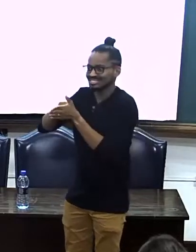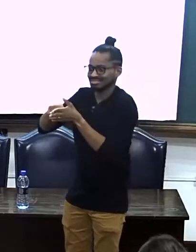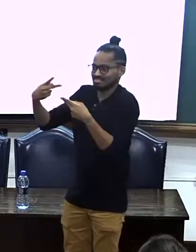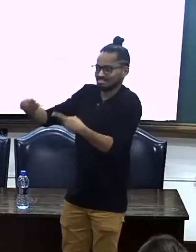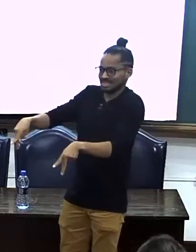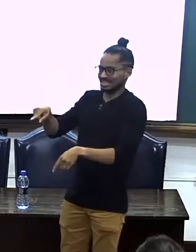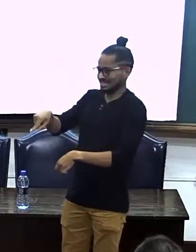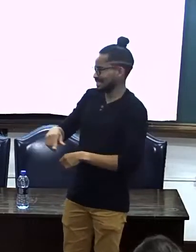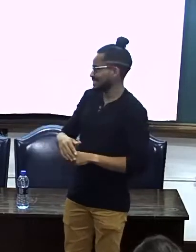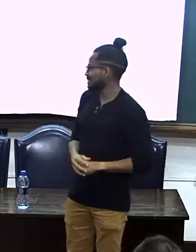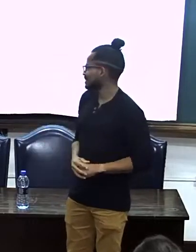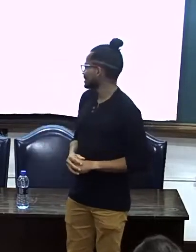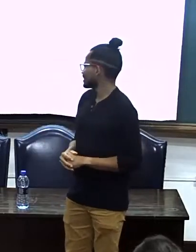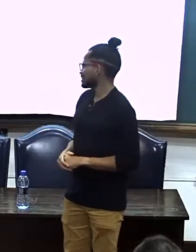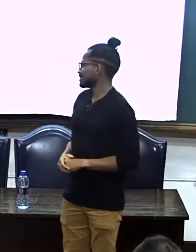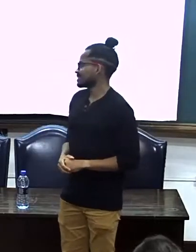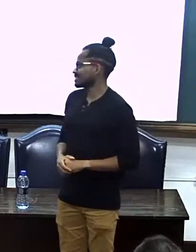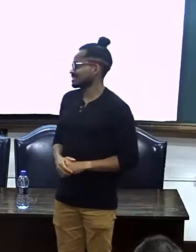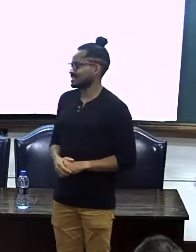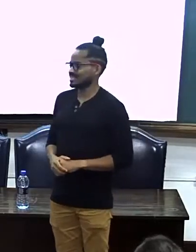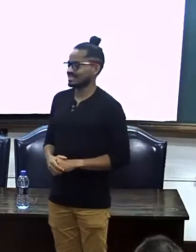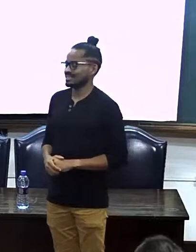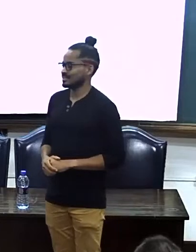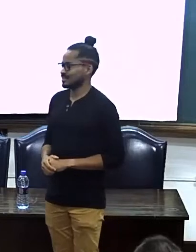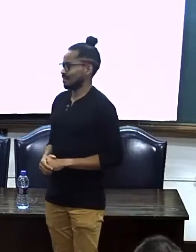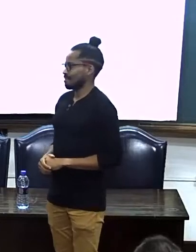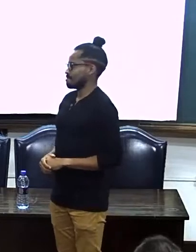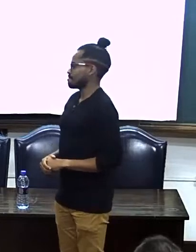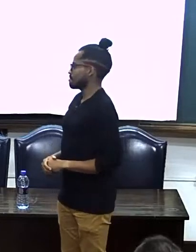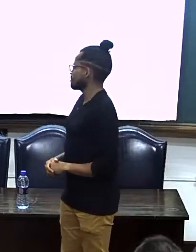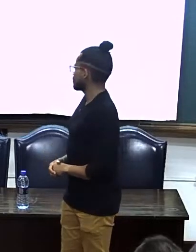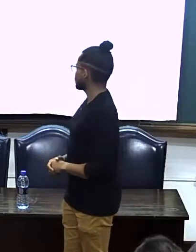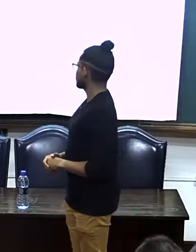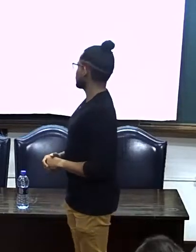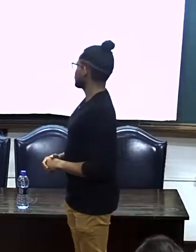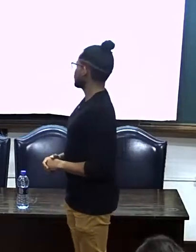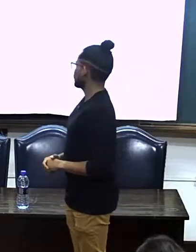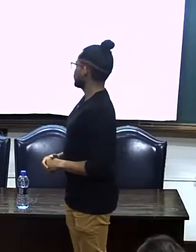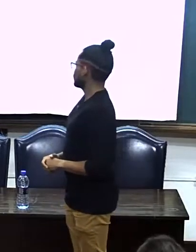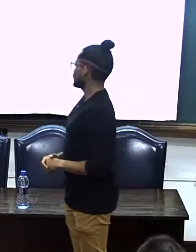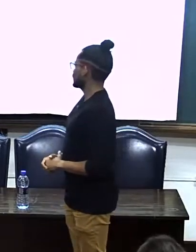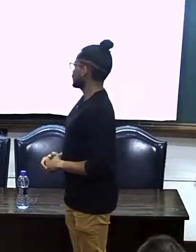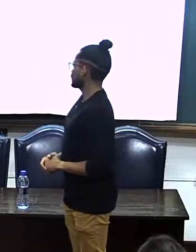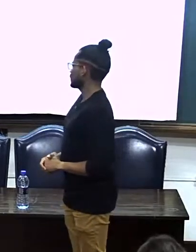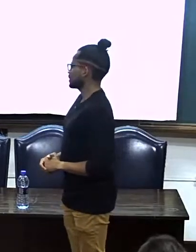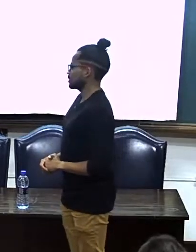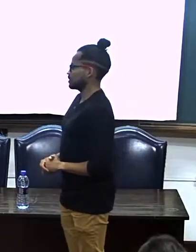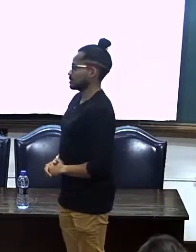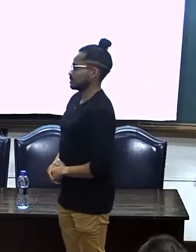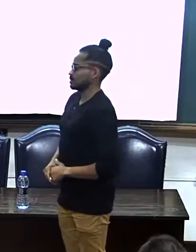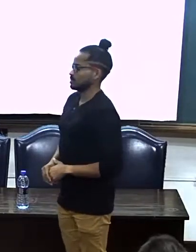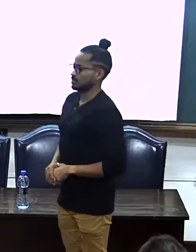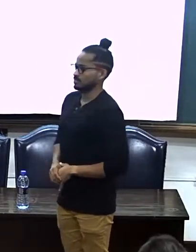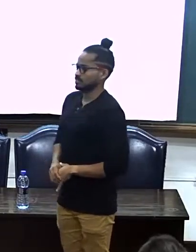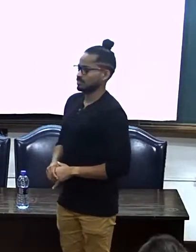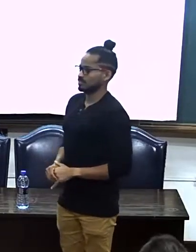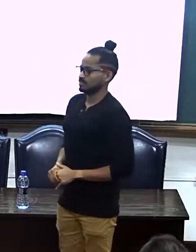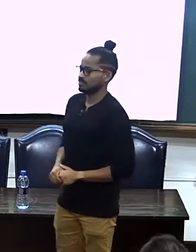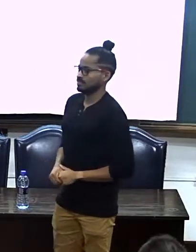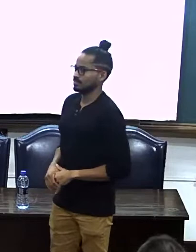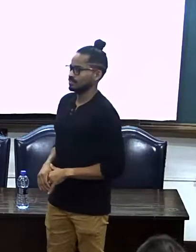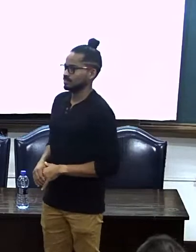Então, todos esses aspectos computacionais do modelo CD podem e devem ser testados